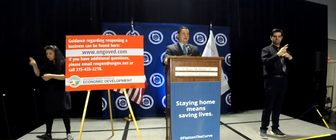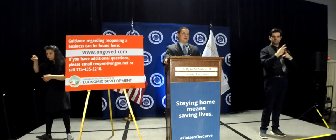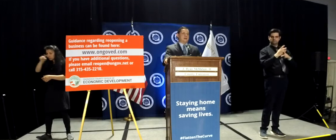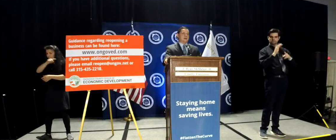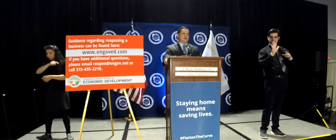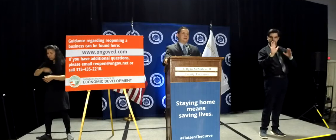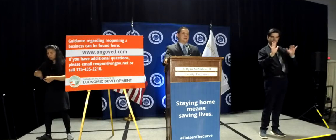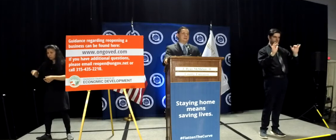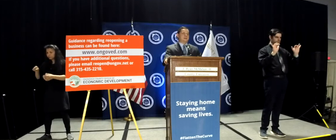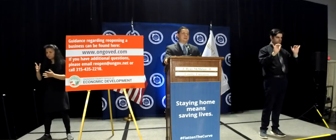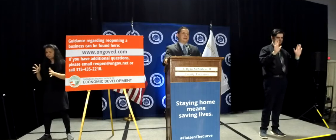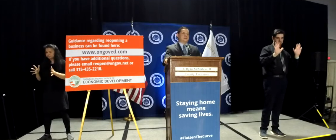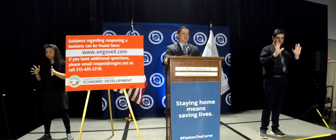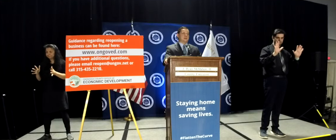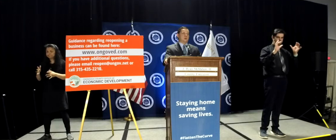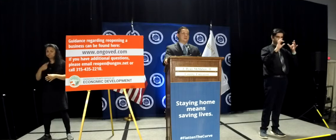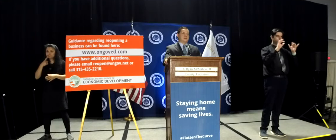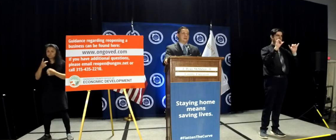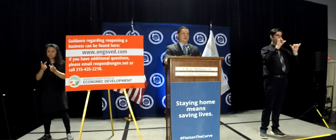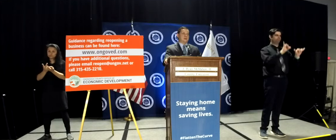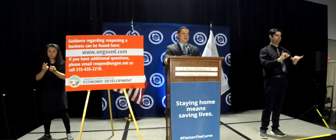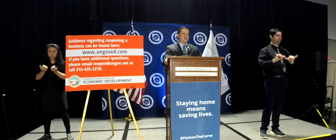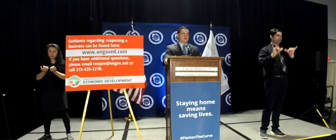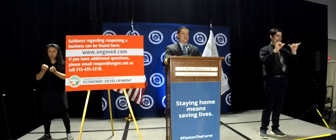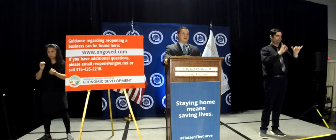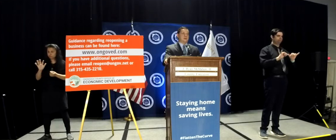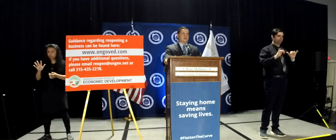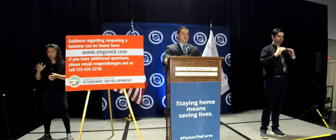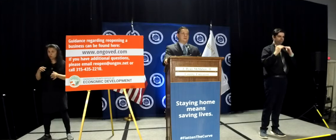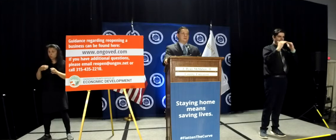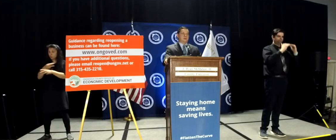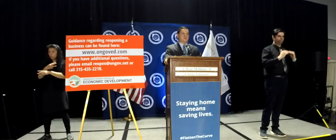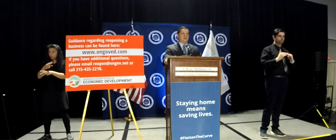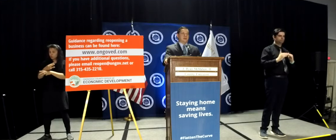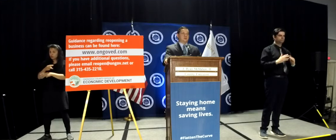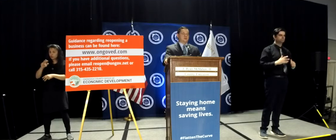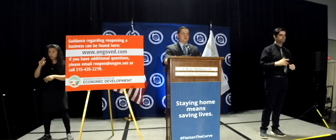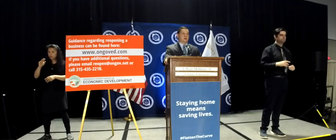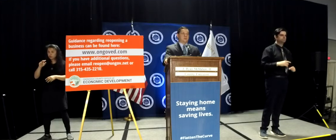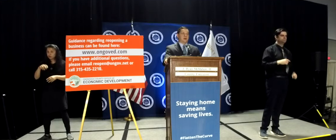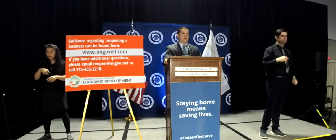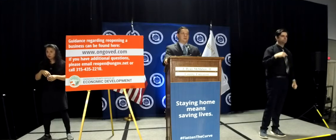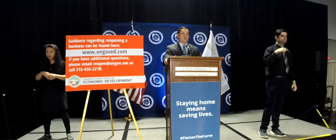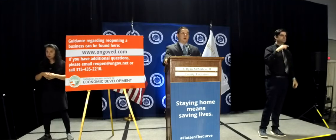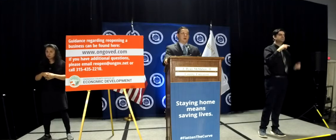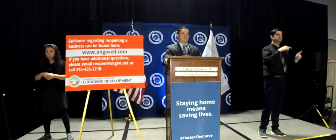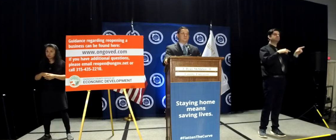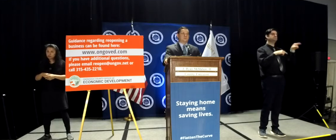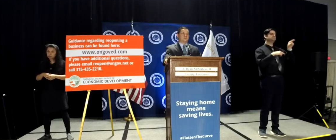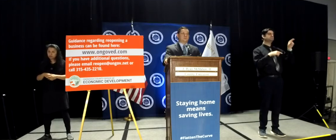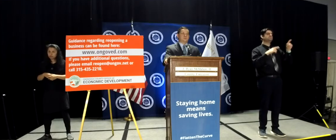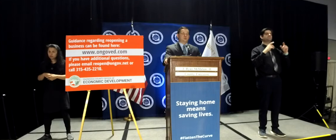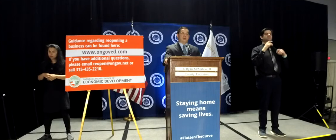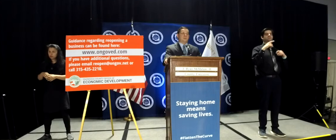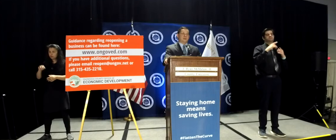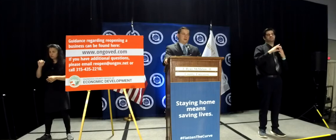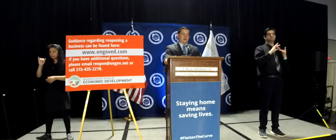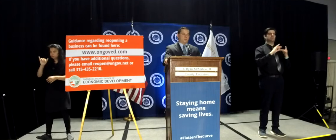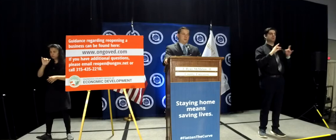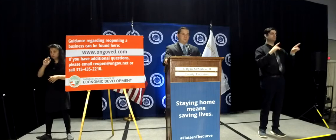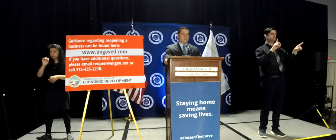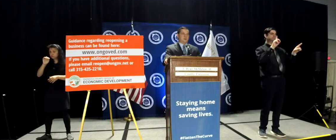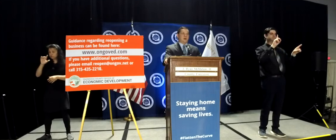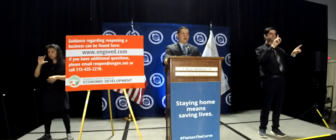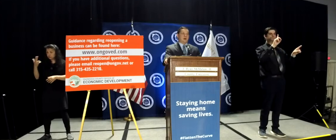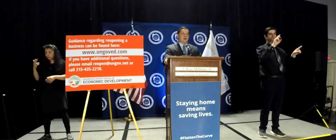that Destiny USA is as dangerous to the public health as Walmart. You can't make that